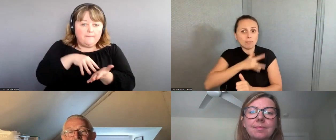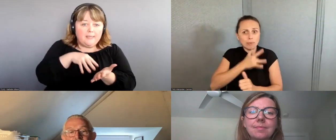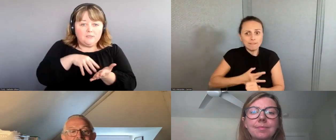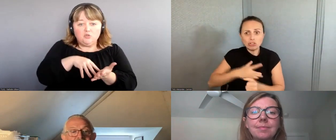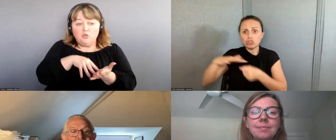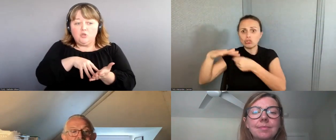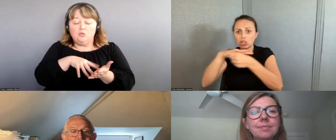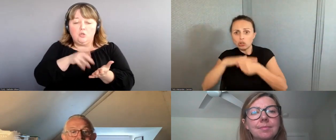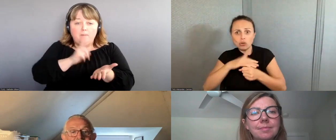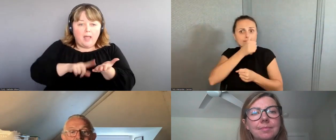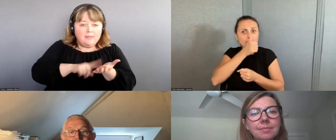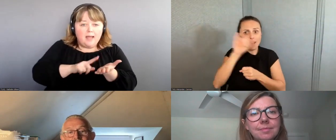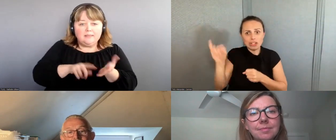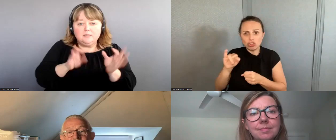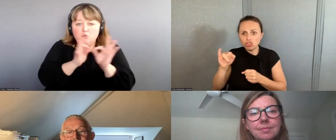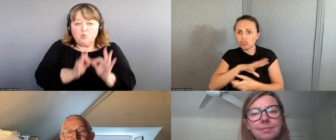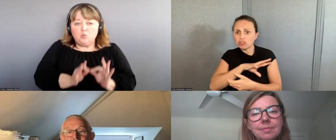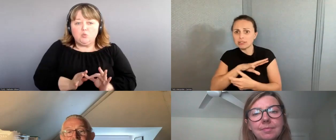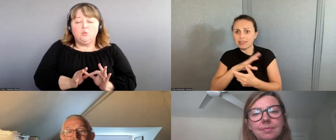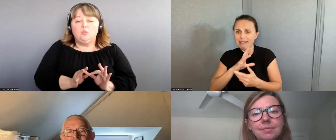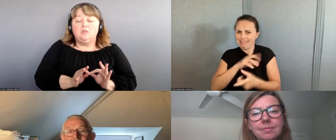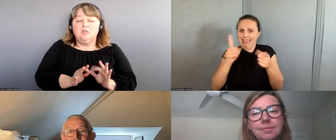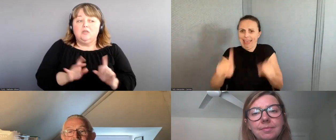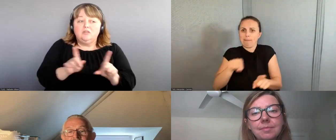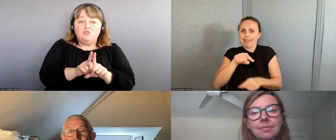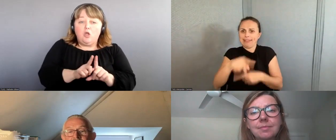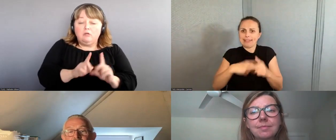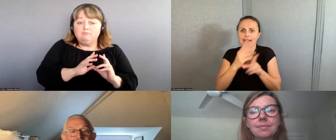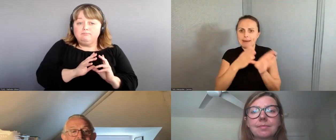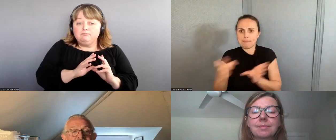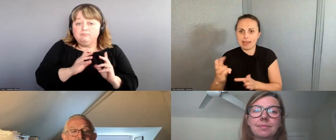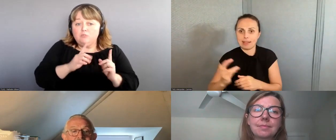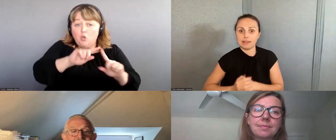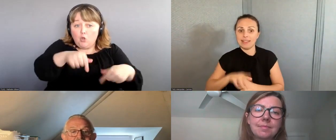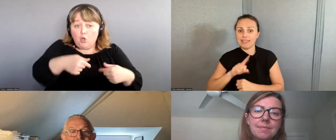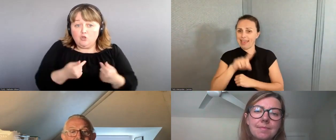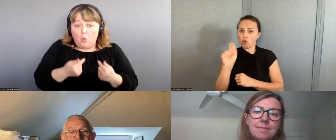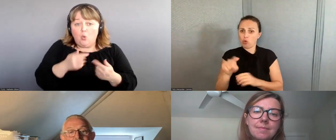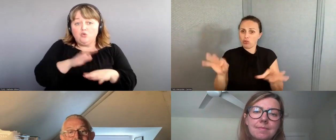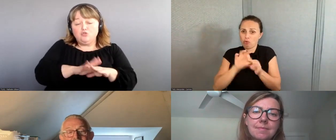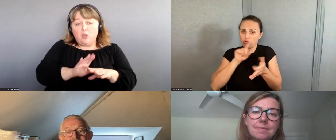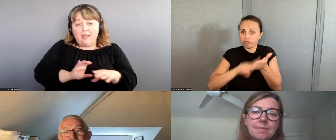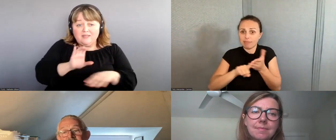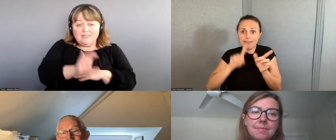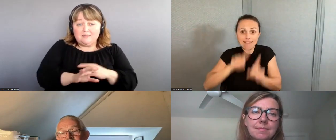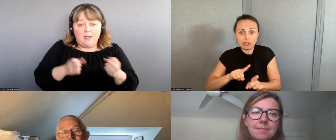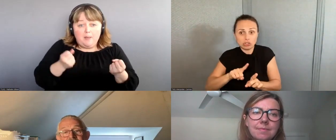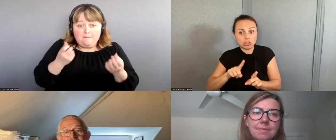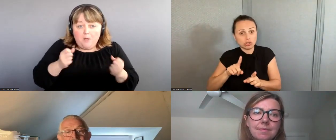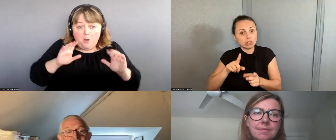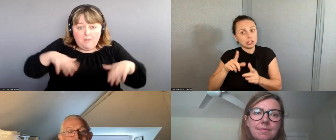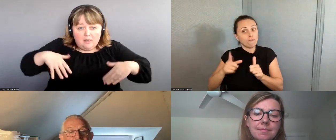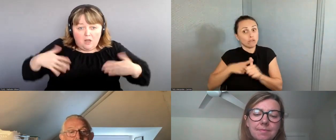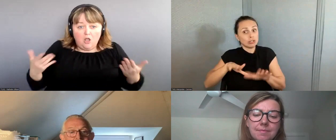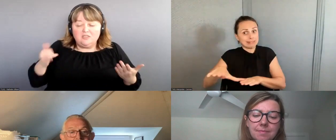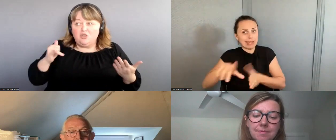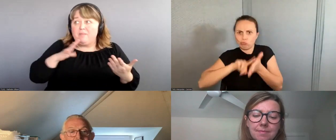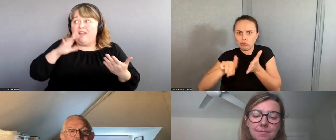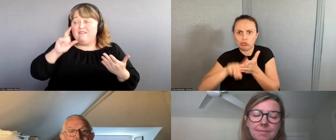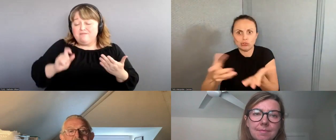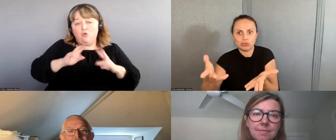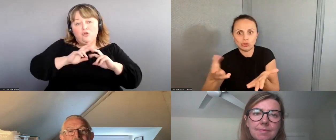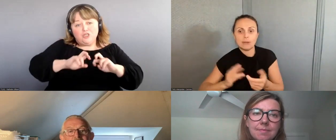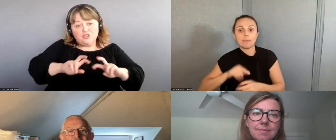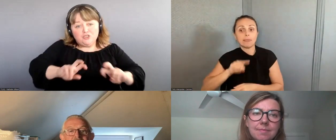territorial, private insurance interactions would occur under such a plan. These questions need to be answered, so research is the initial first step.